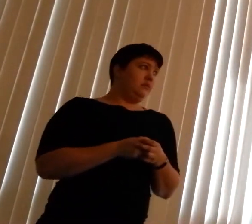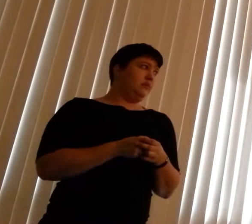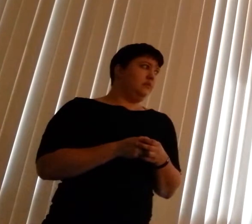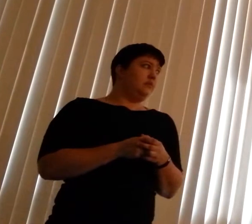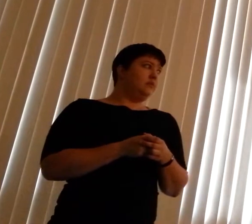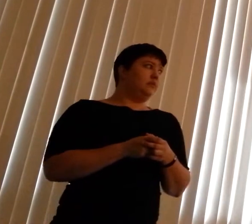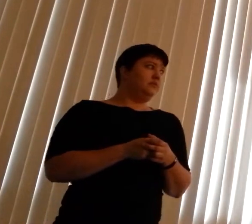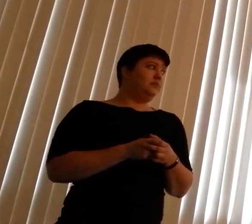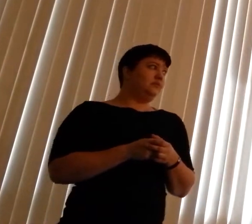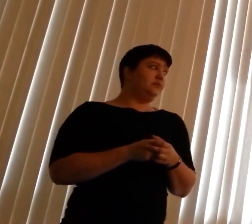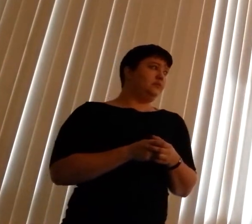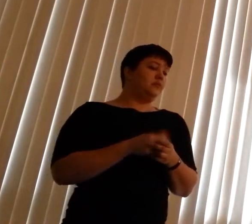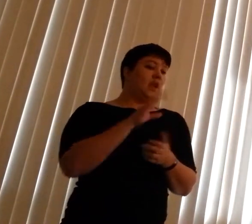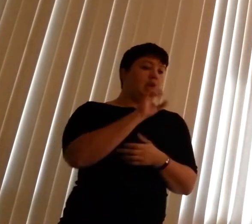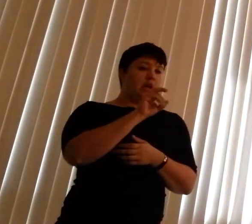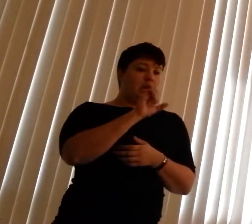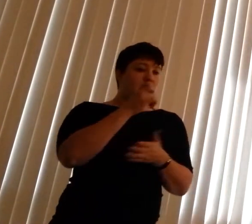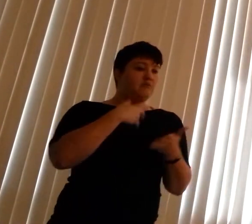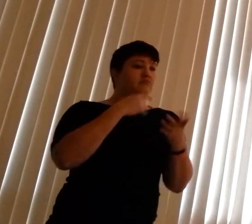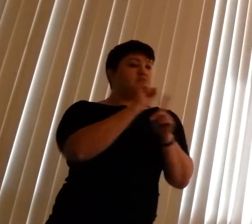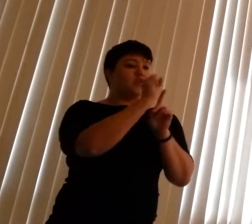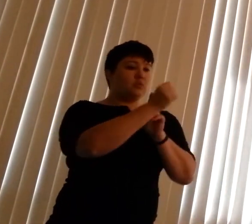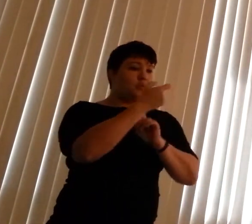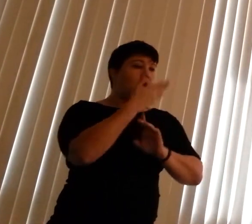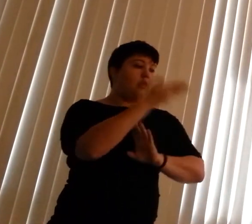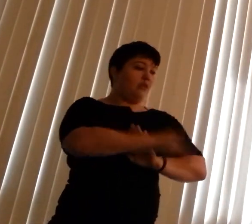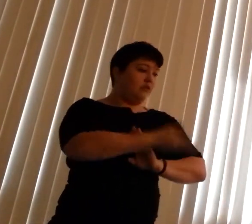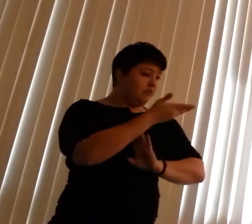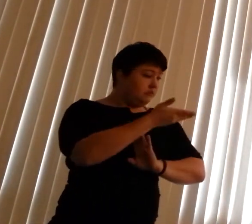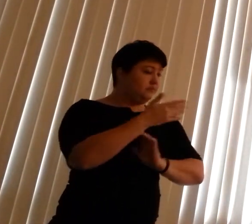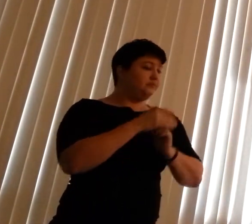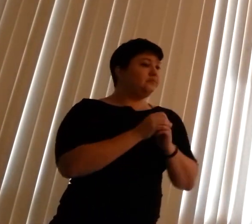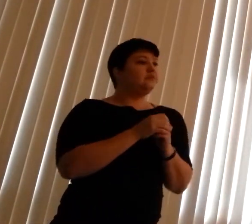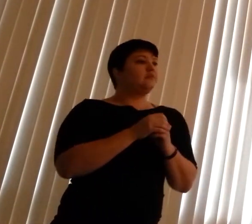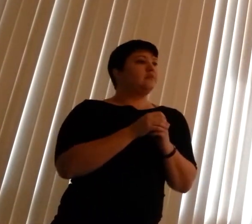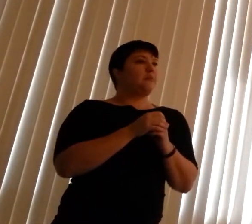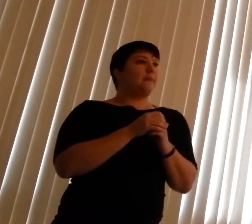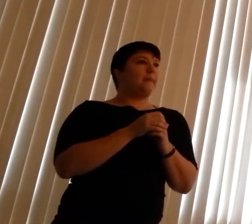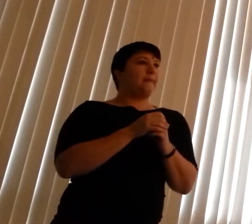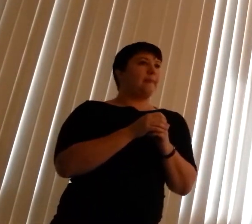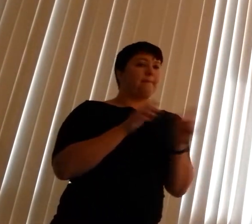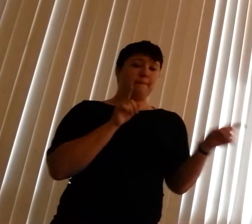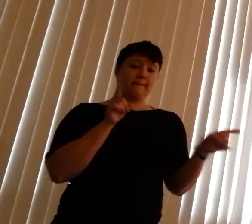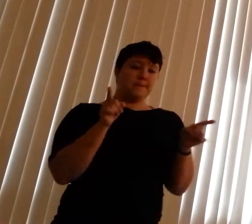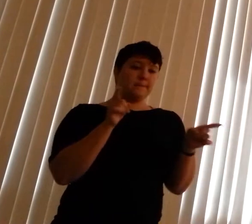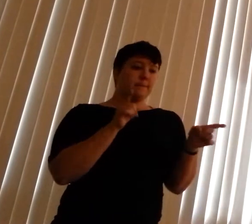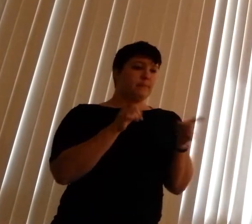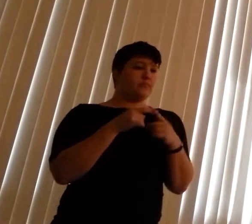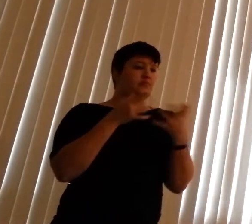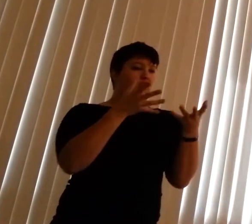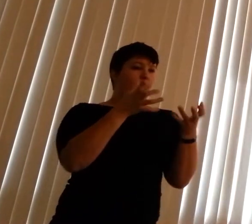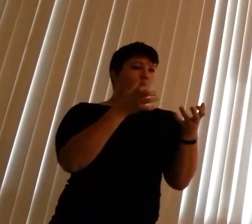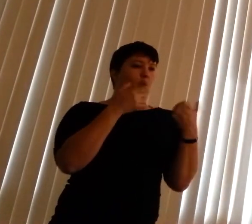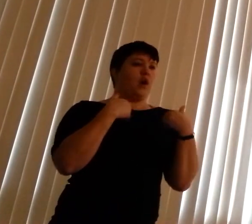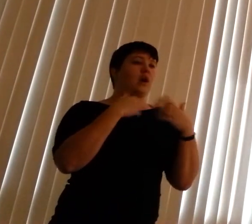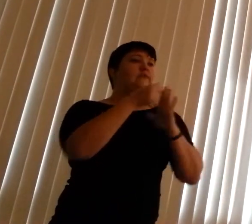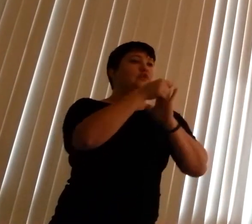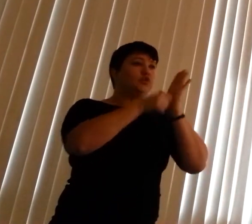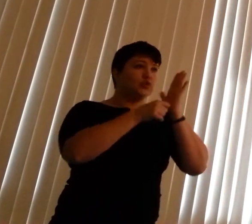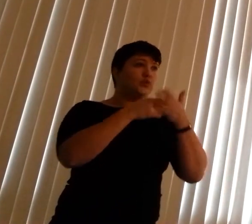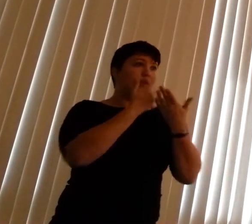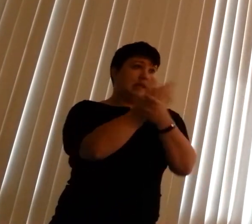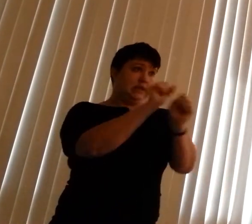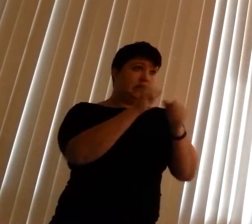So, in cases like the paraplegic case, where two persons are attempting to secure a life-saving